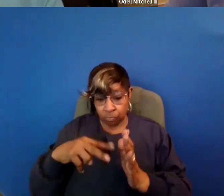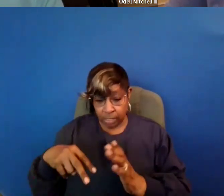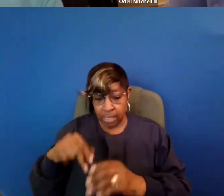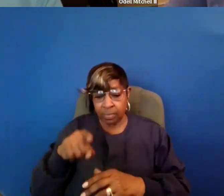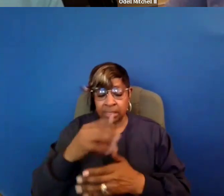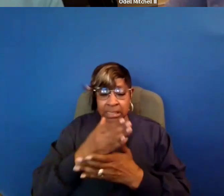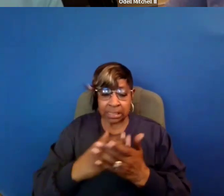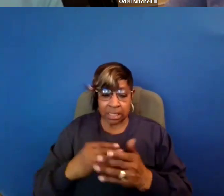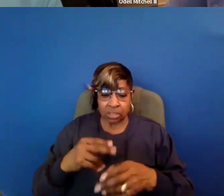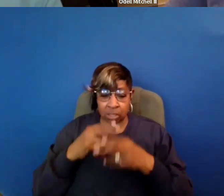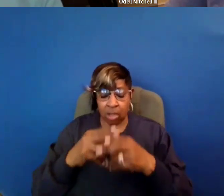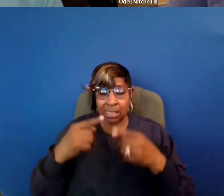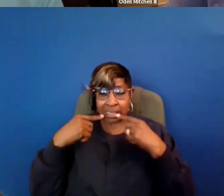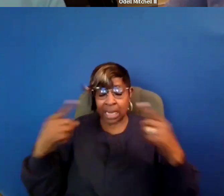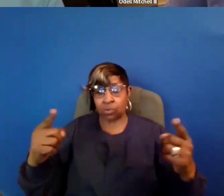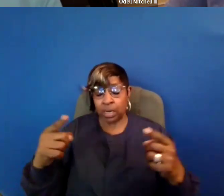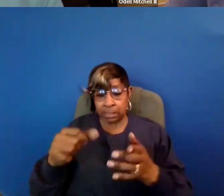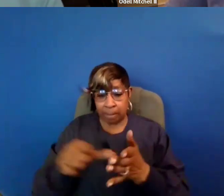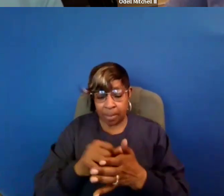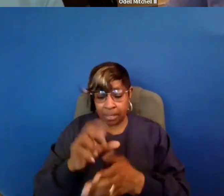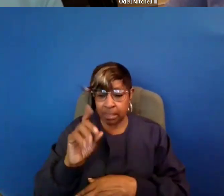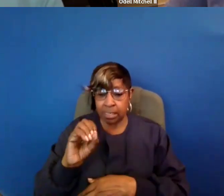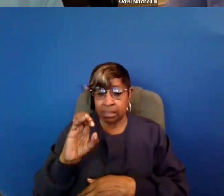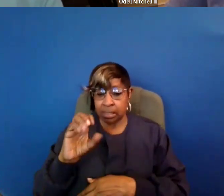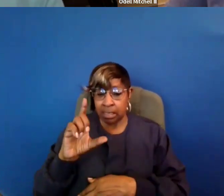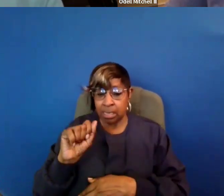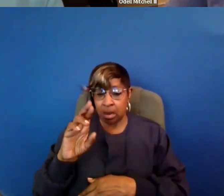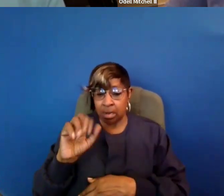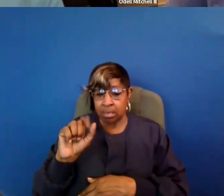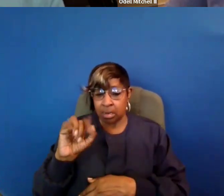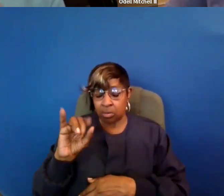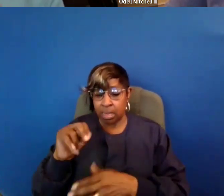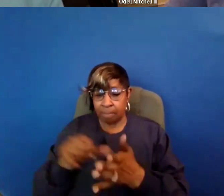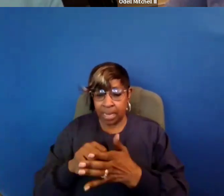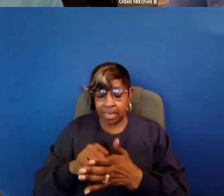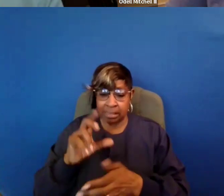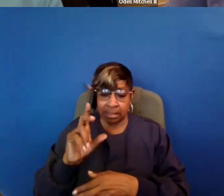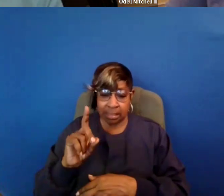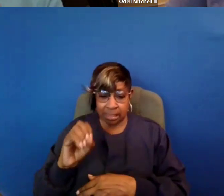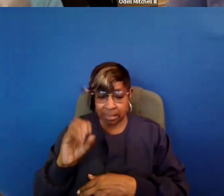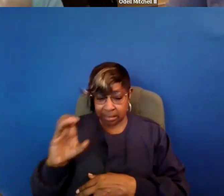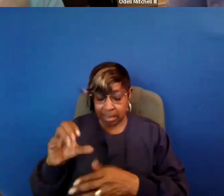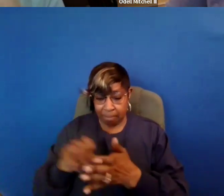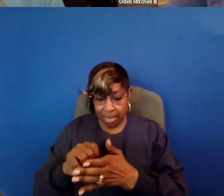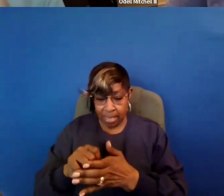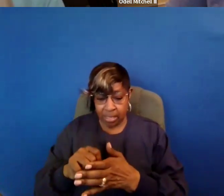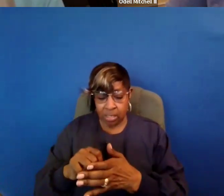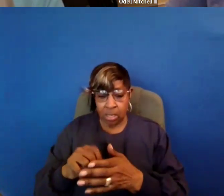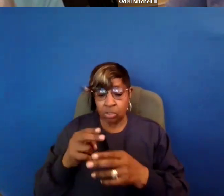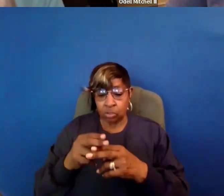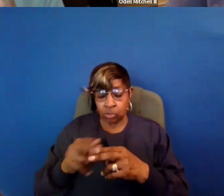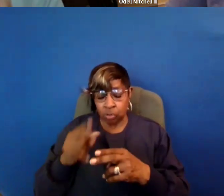section called the declarations page, or people in the biz call it deck page, short for declarations page.